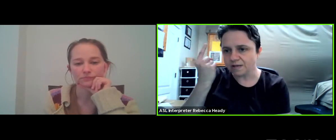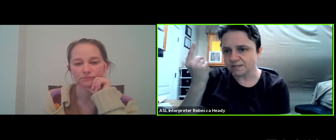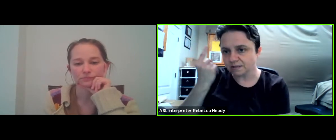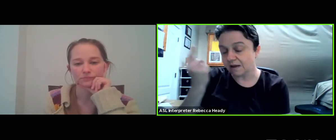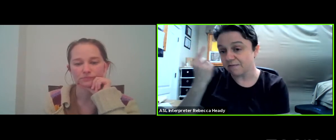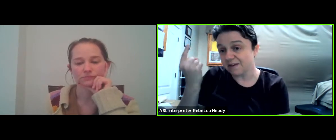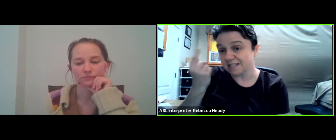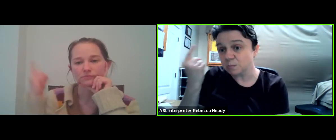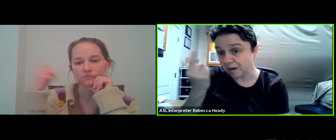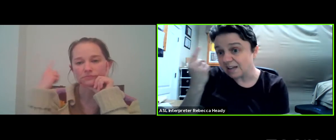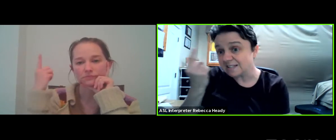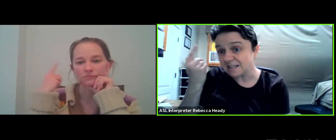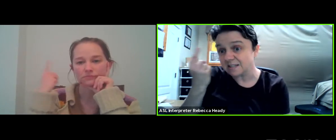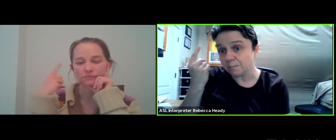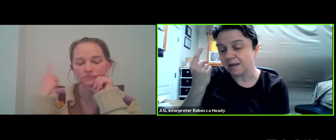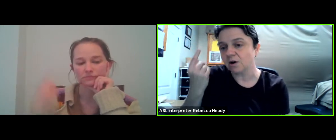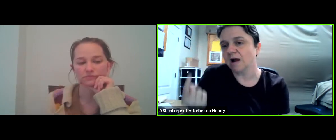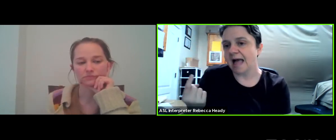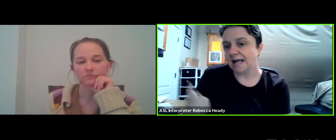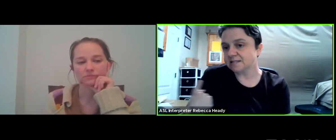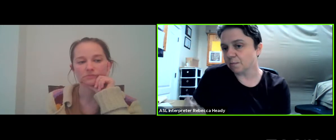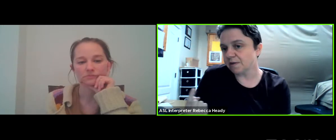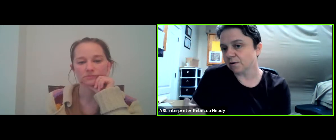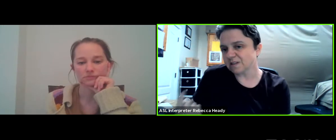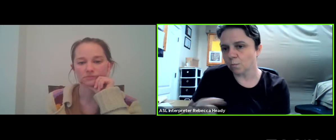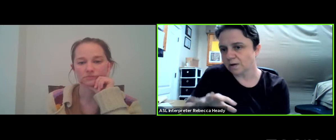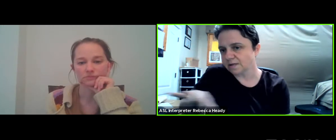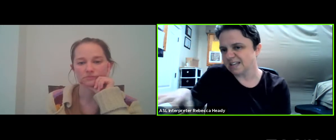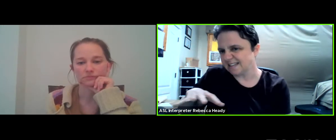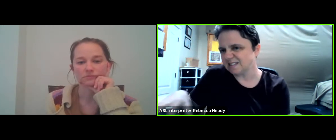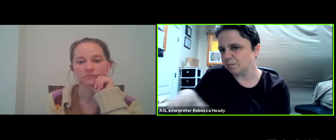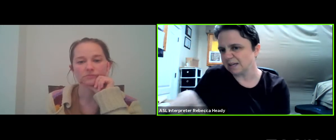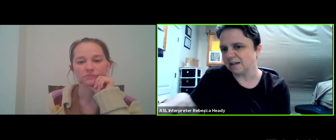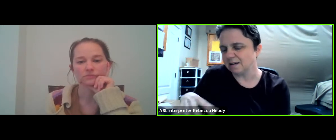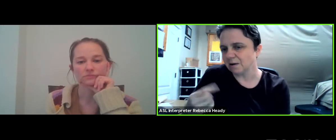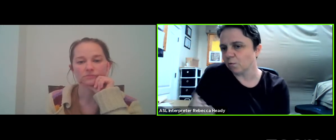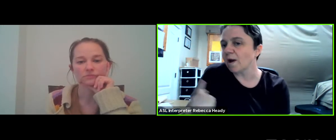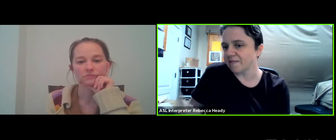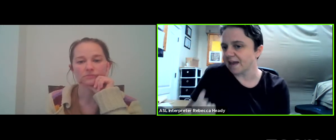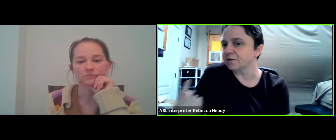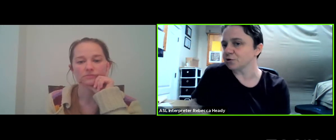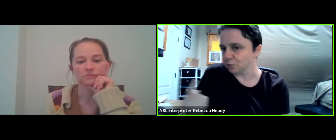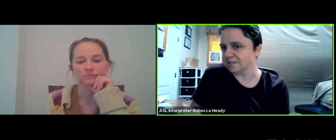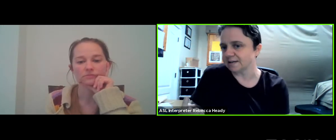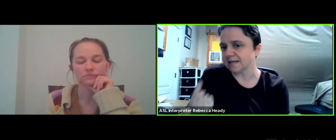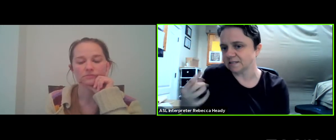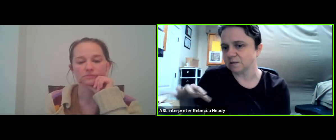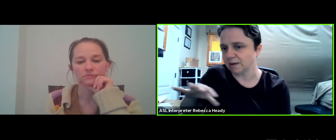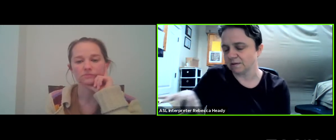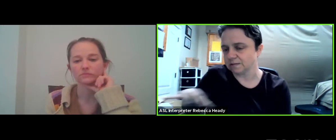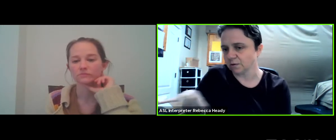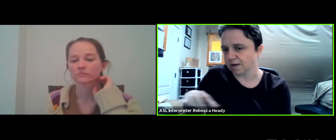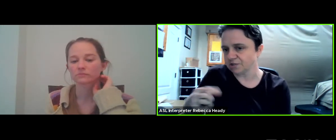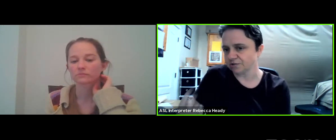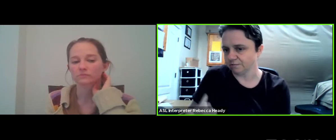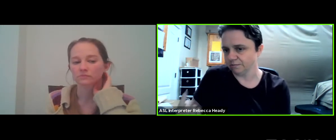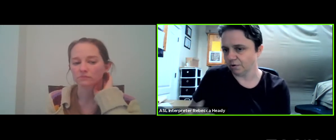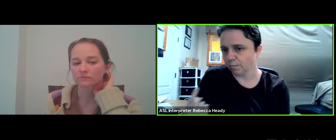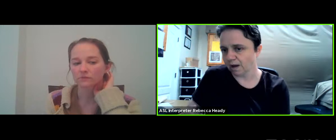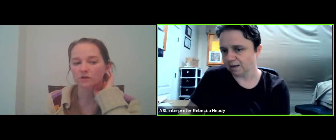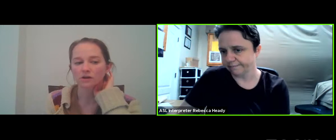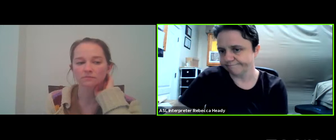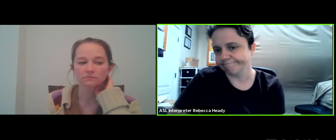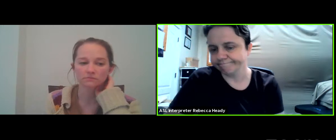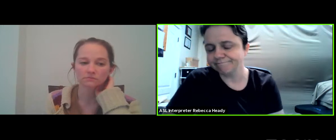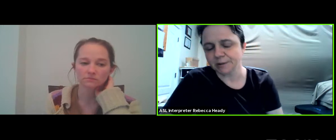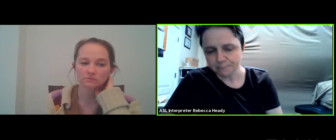time, always that I've experienced is up here, and something or someone tends to be, the way that they introduce it tends to be in this location